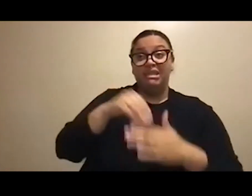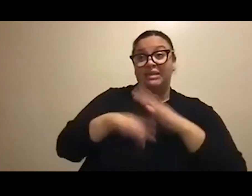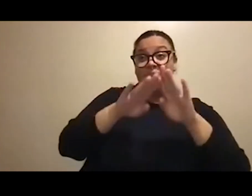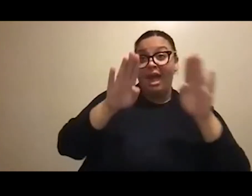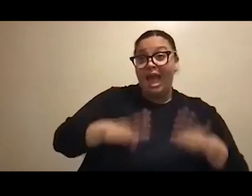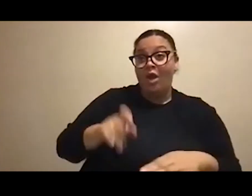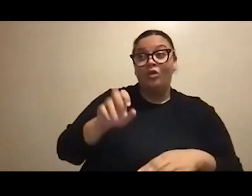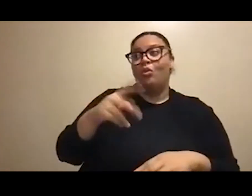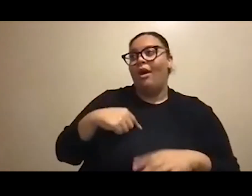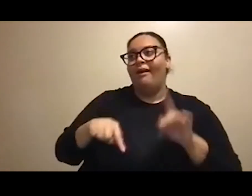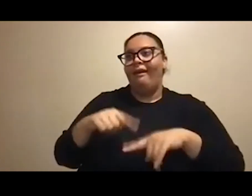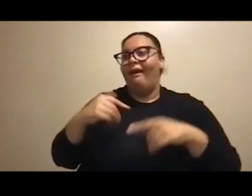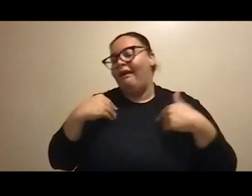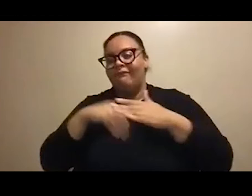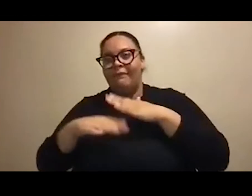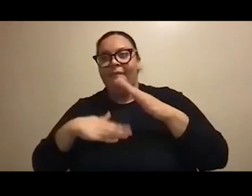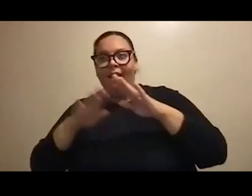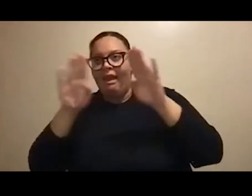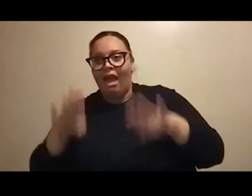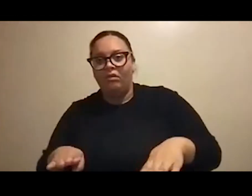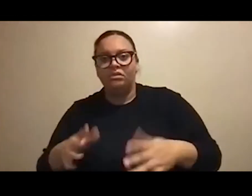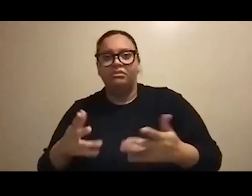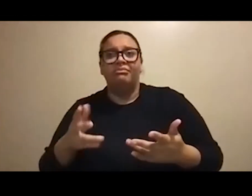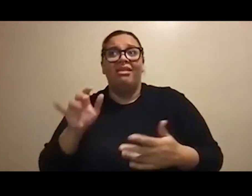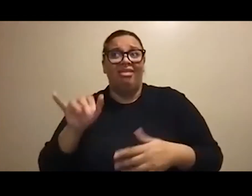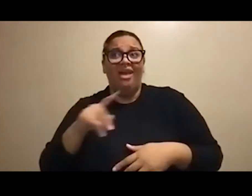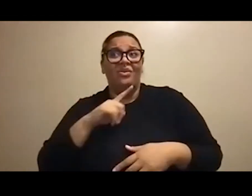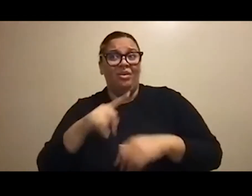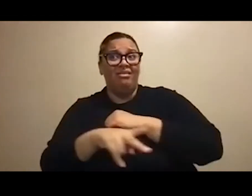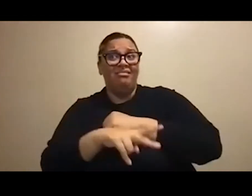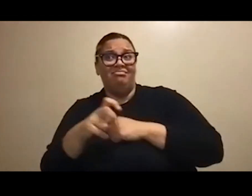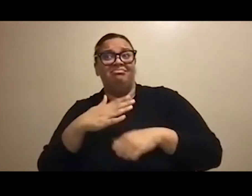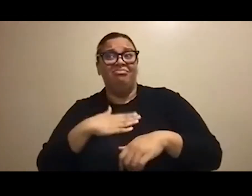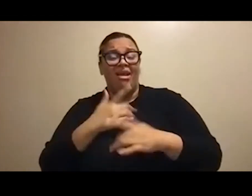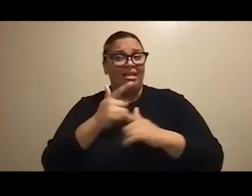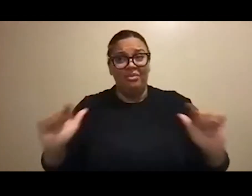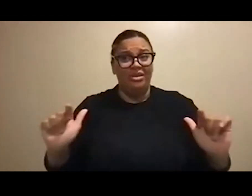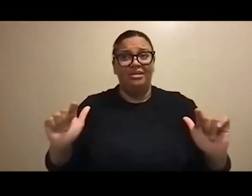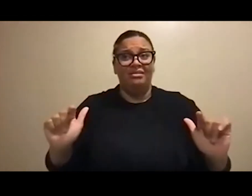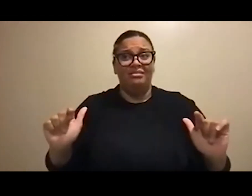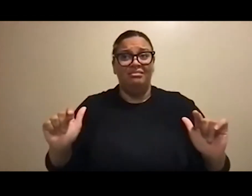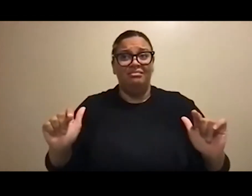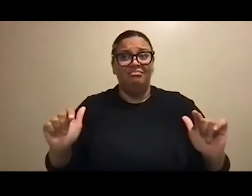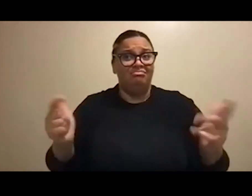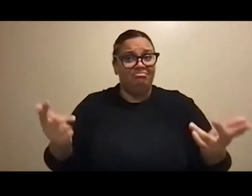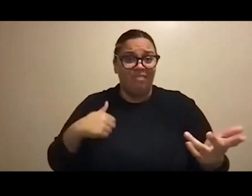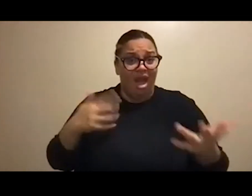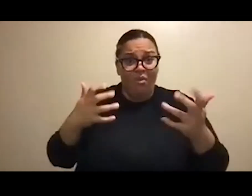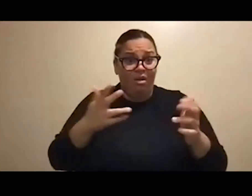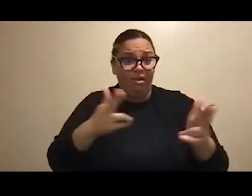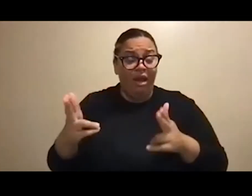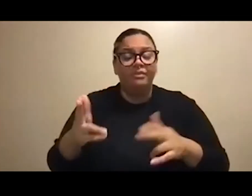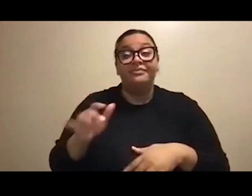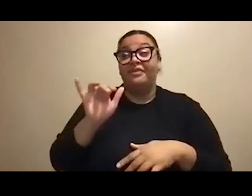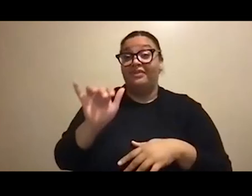for self-protection arbitrarily deprives me of my liberty to keep a firearm. Now that language